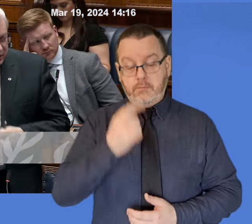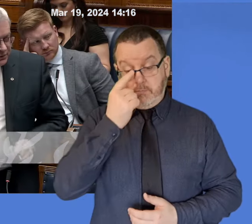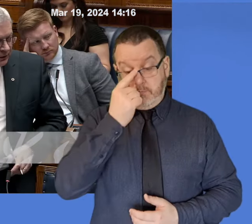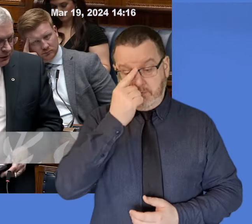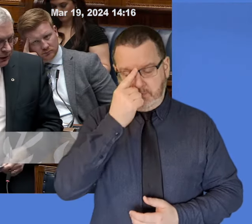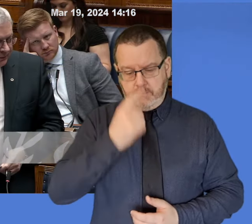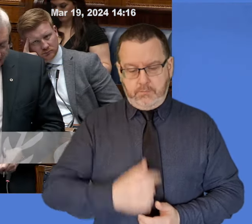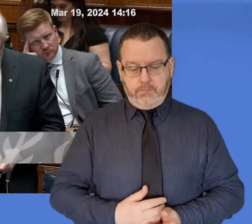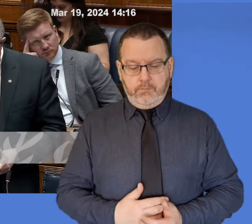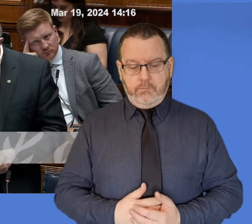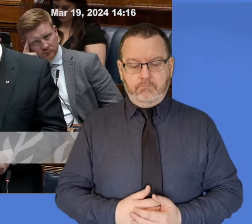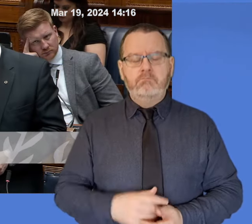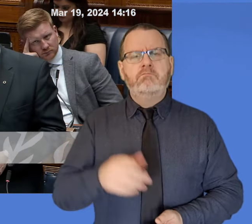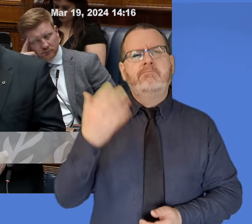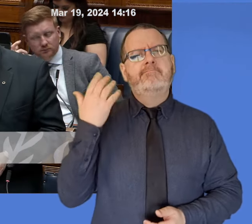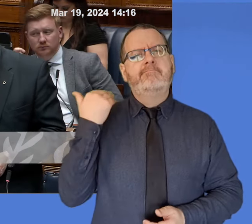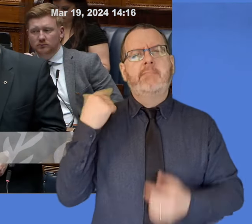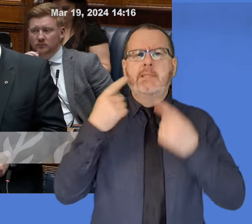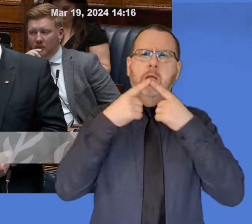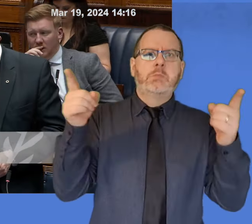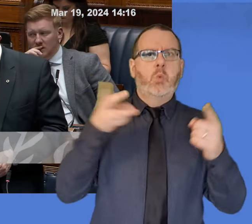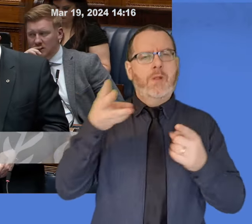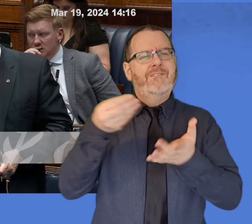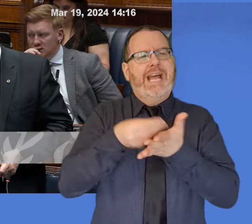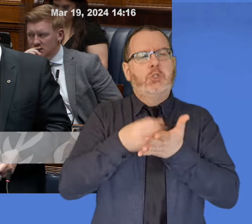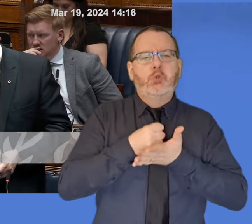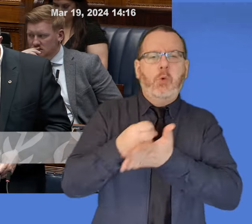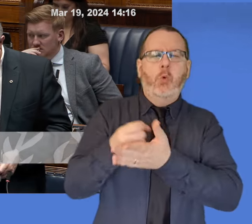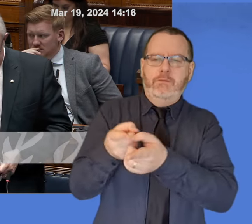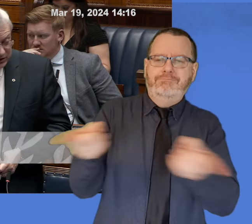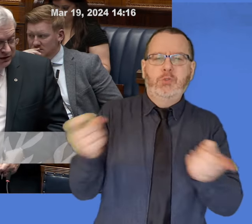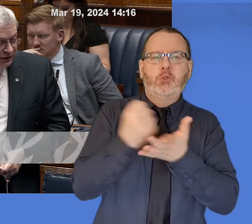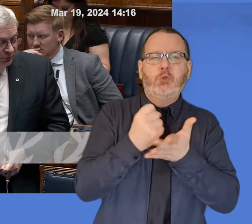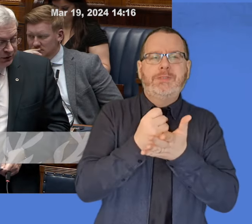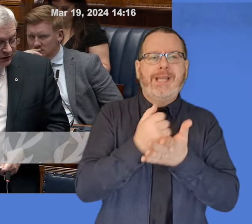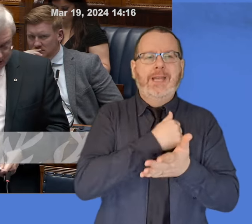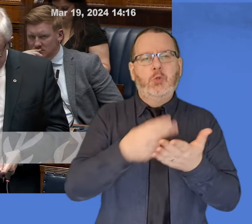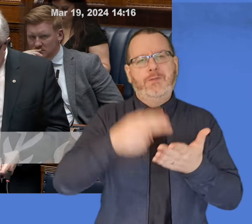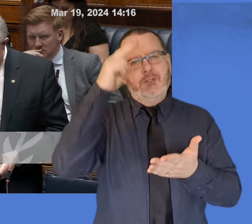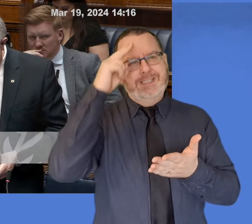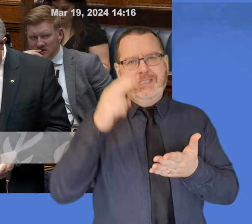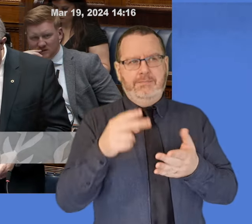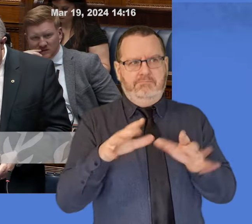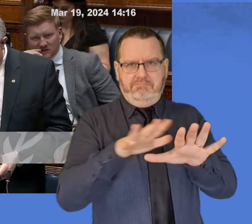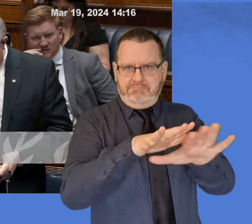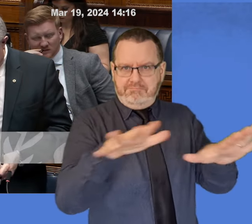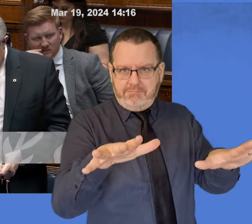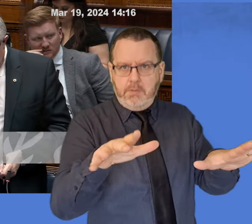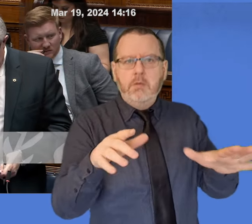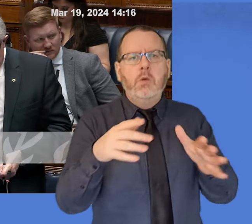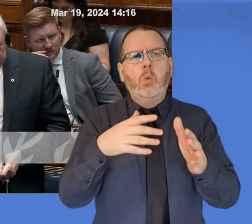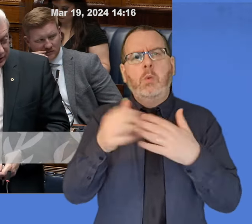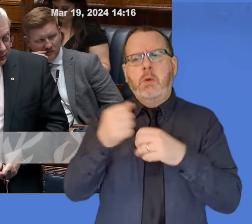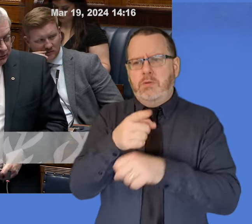Recent announcement, Minister, of financial support for students at universities didn't contain particularly any further financial support for